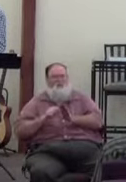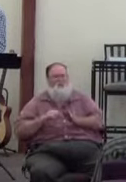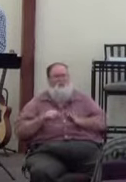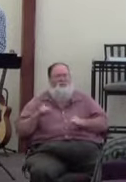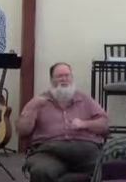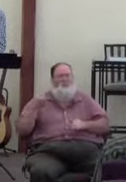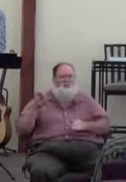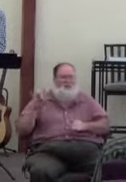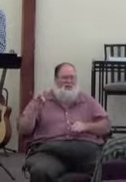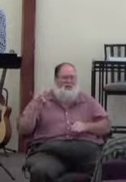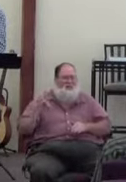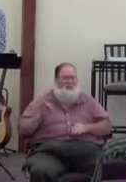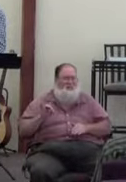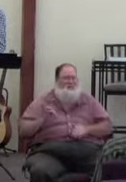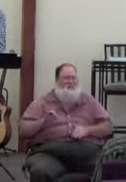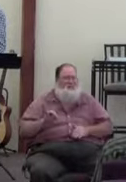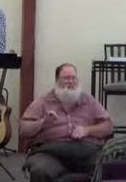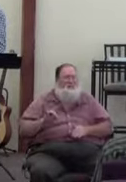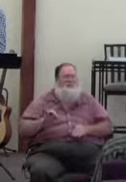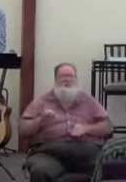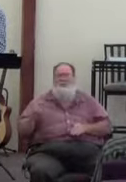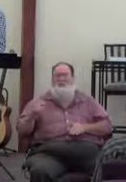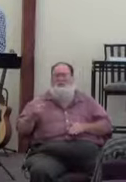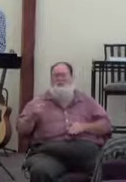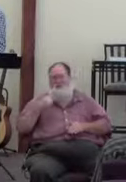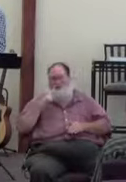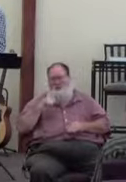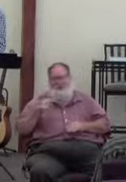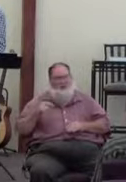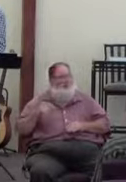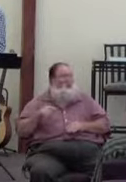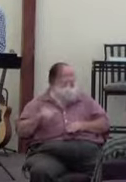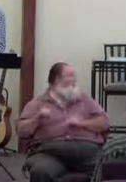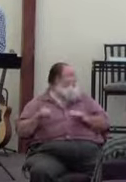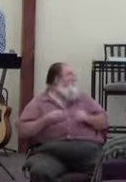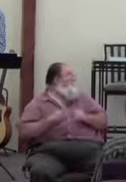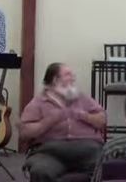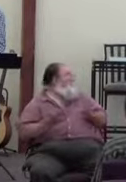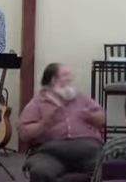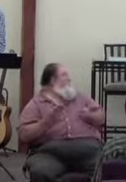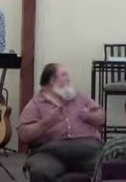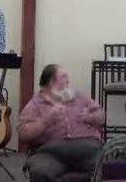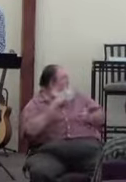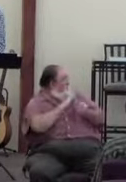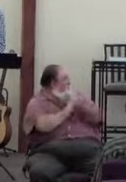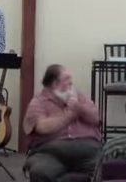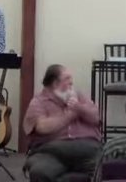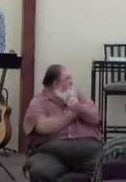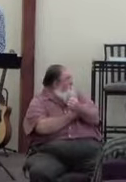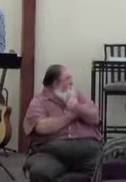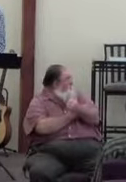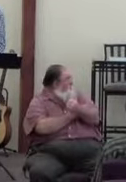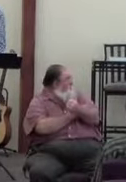28. It says, they did what your power and will had decided beforehand should happen.